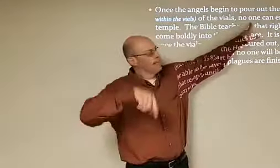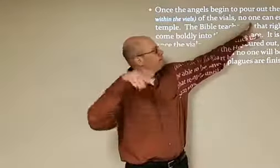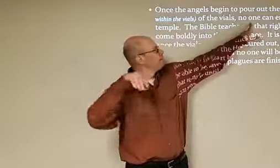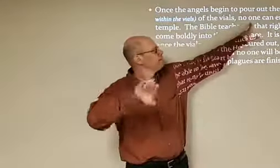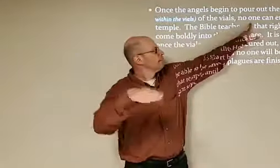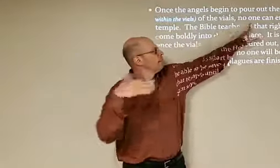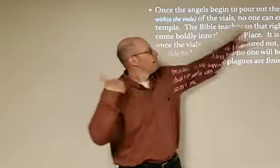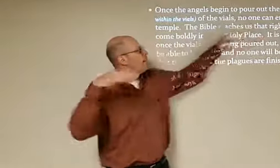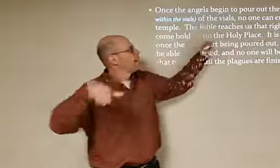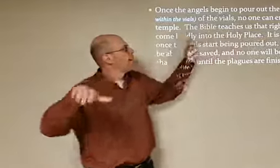All right, again, it says...